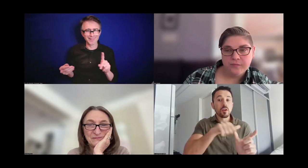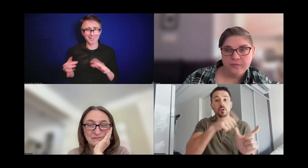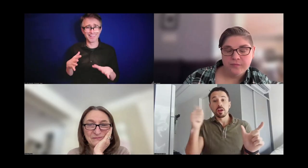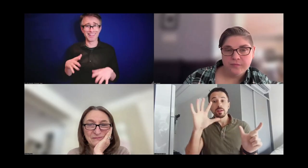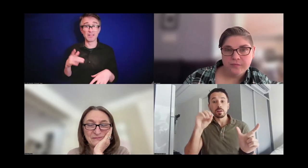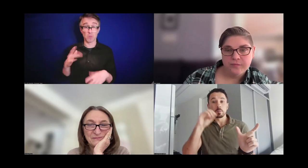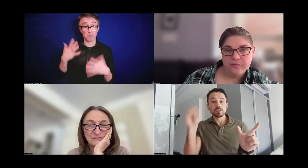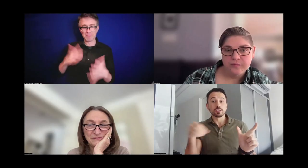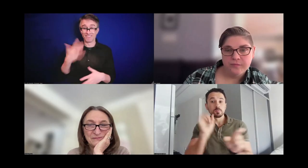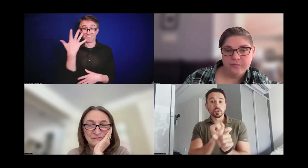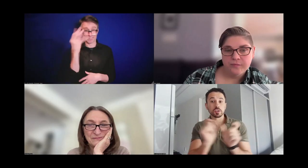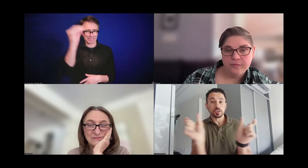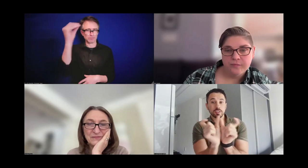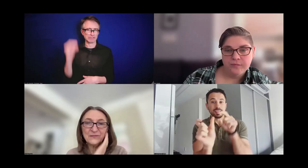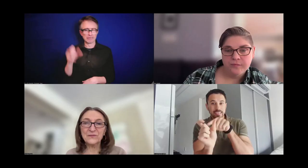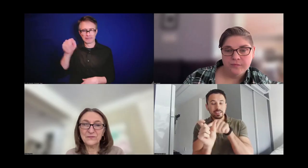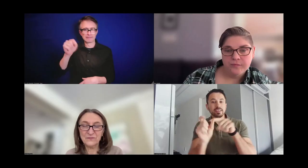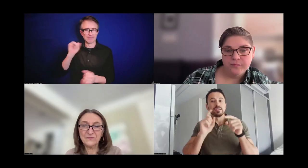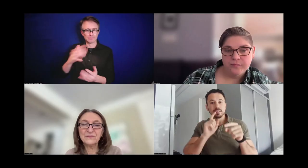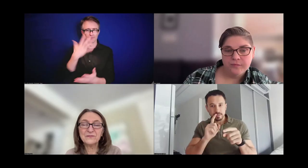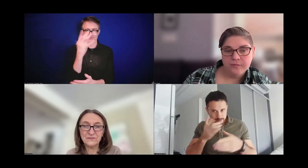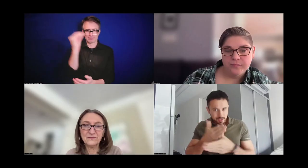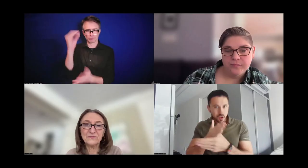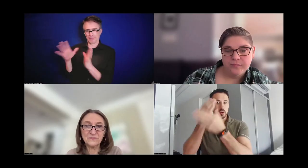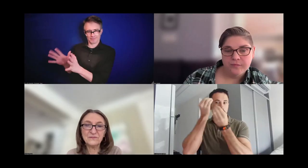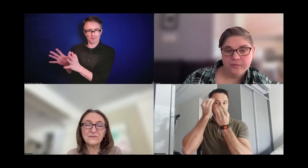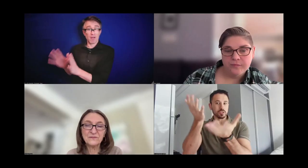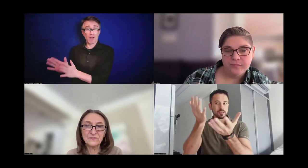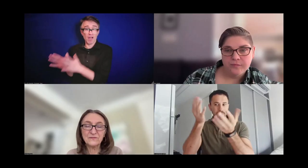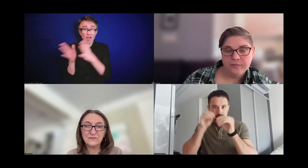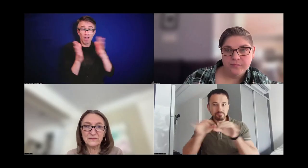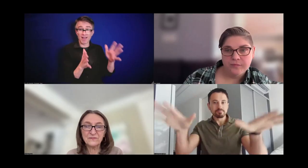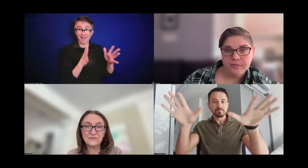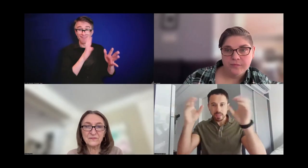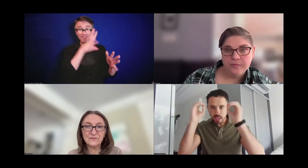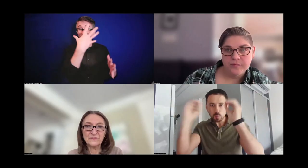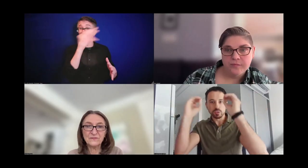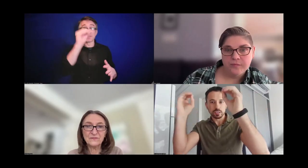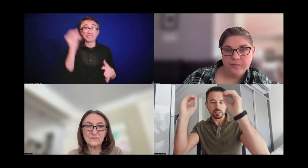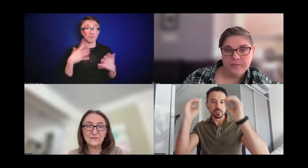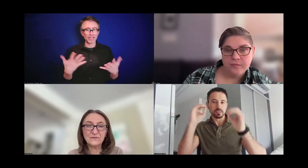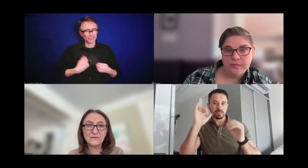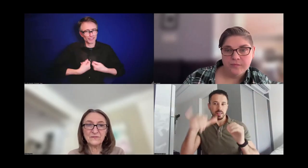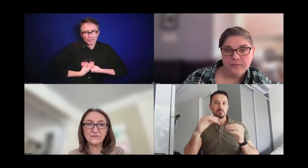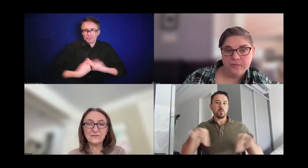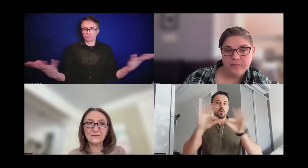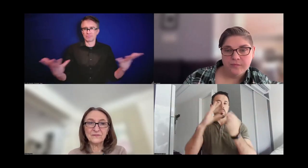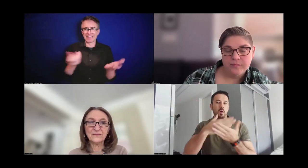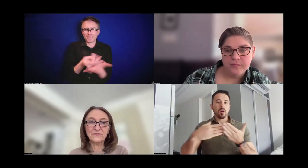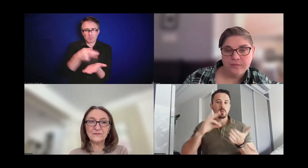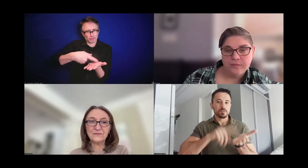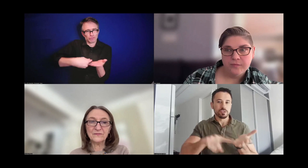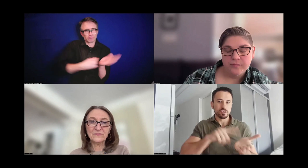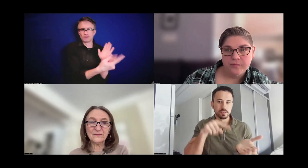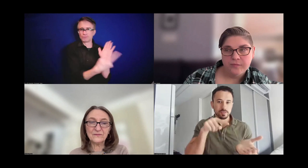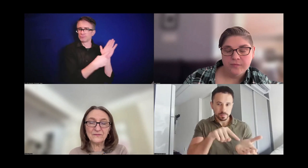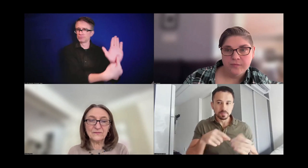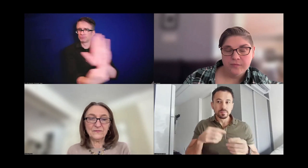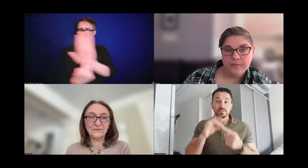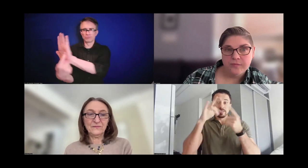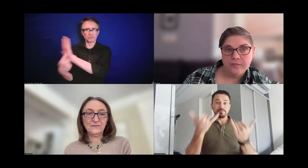ends. Actually, that's only 50% of the work. What remains is sharing the information, dispersing the